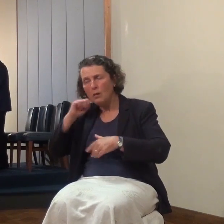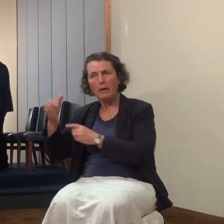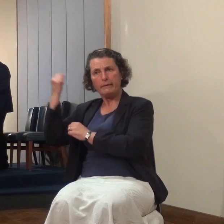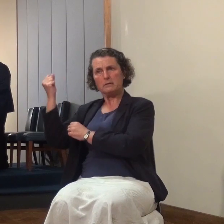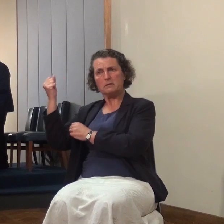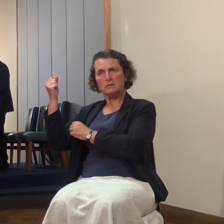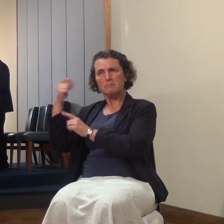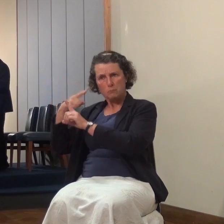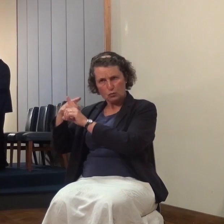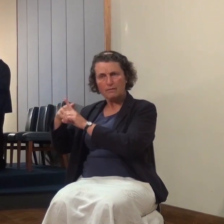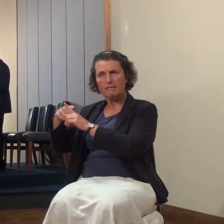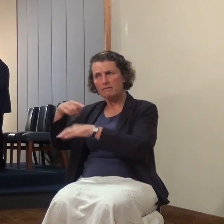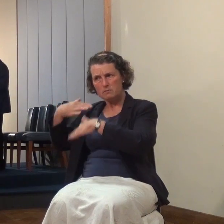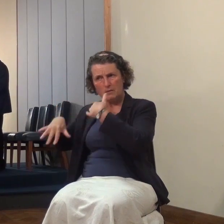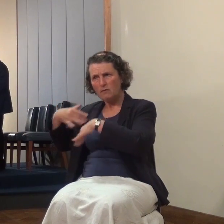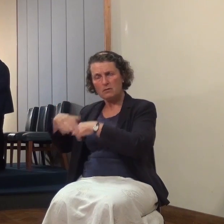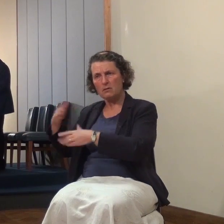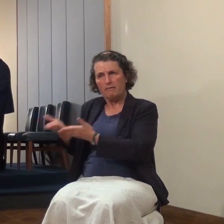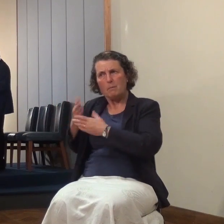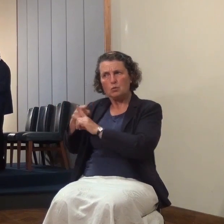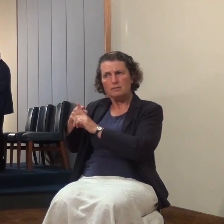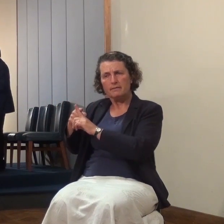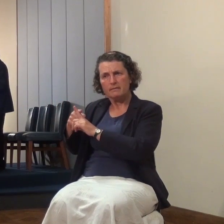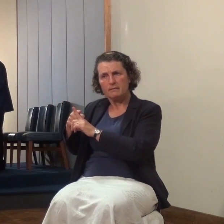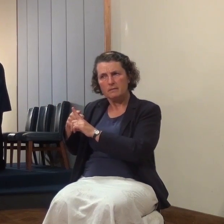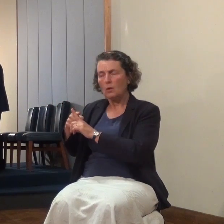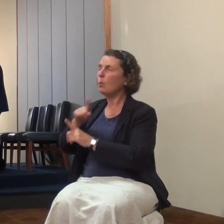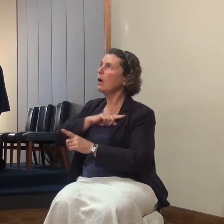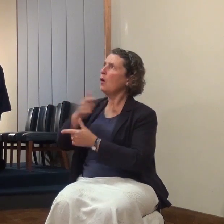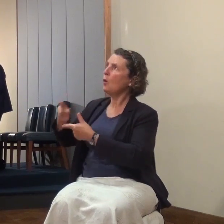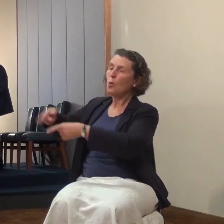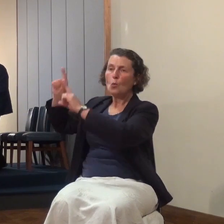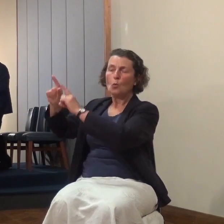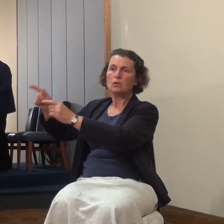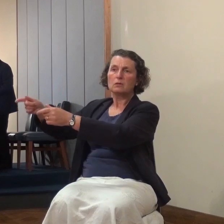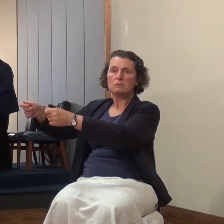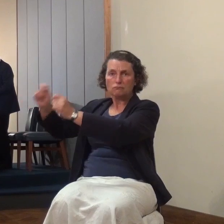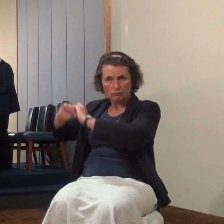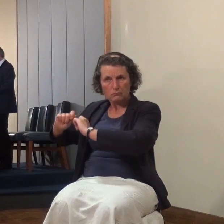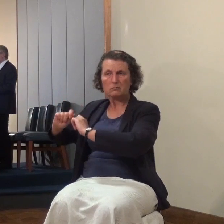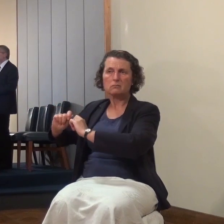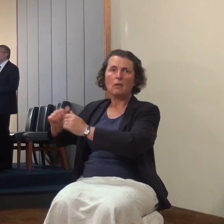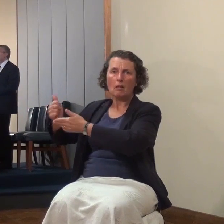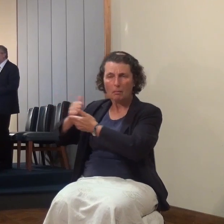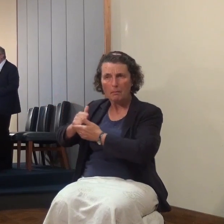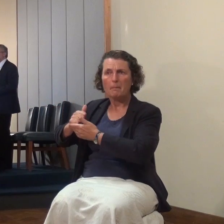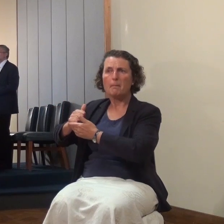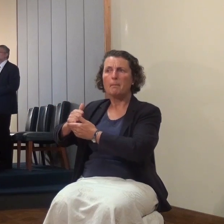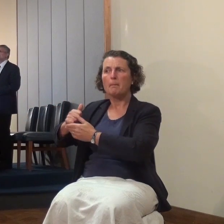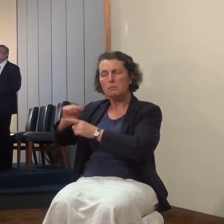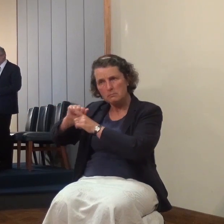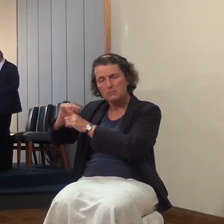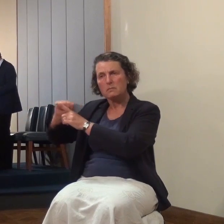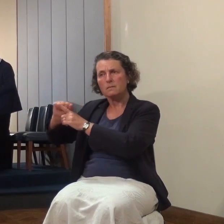be alert to all the possible ways the Lord might be dealing with us as we endure an affliction or a trial. It's a time for